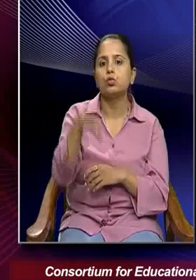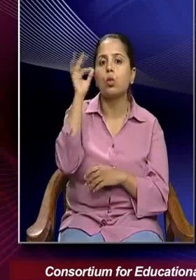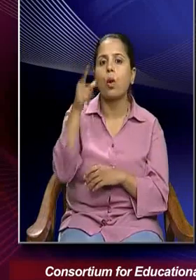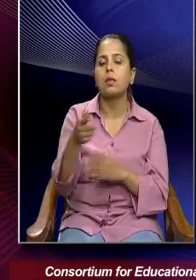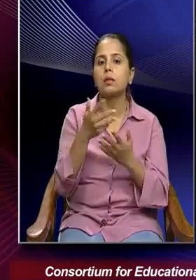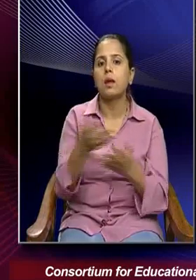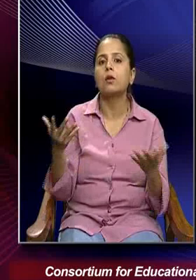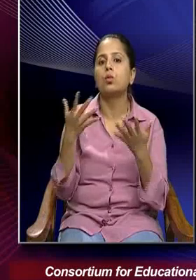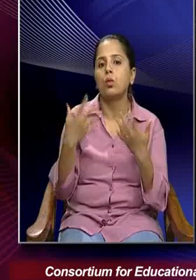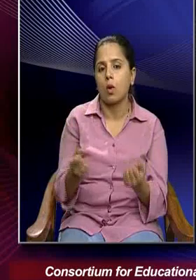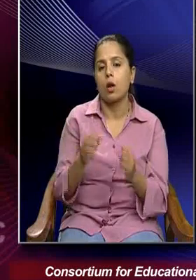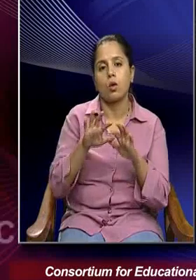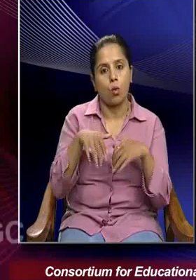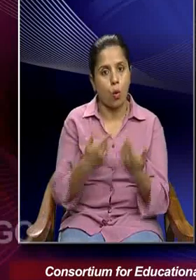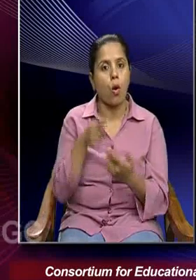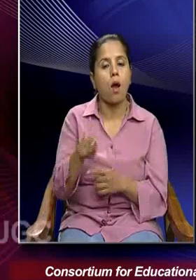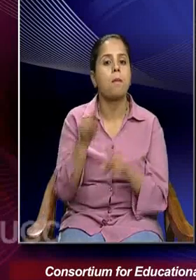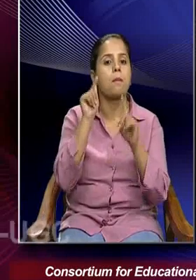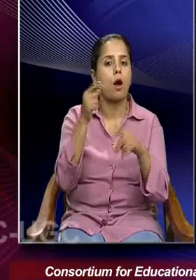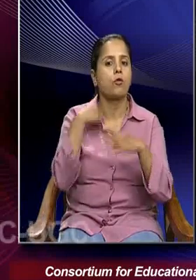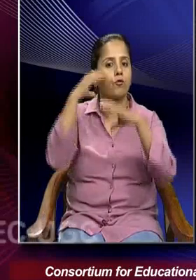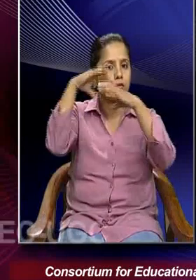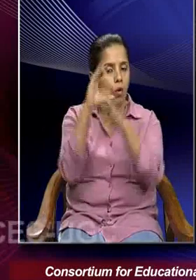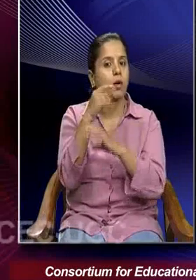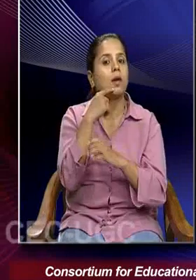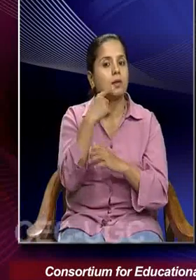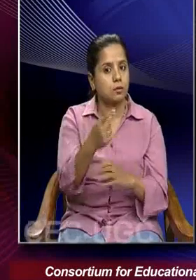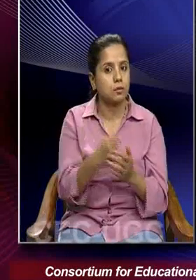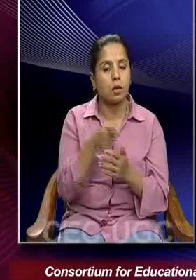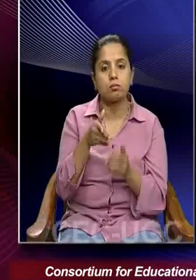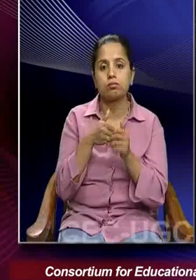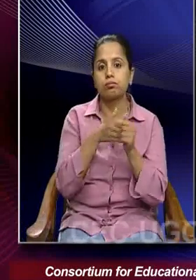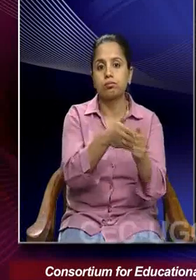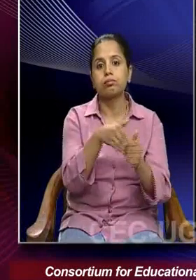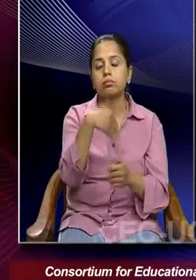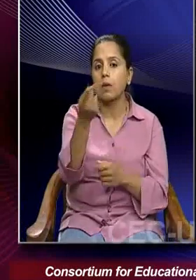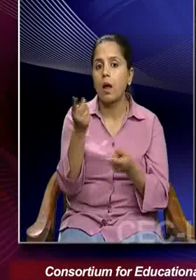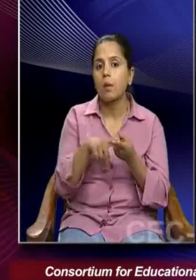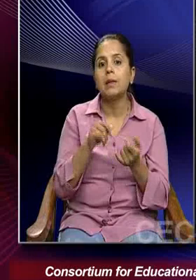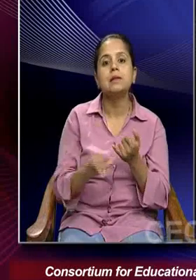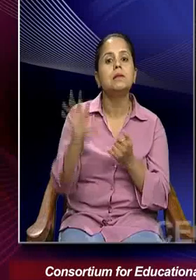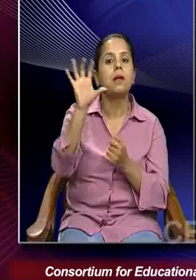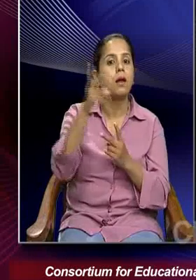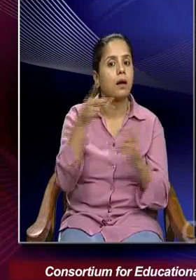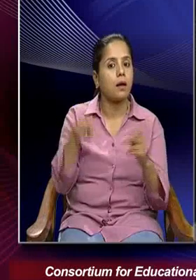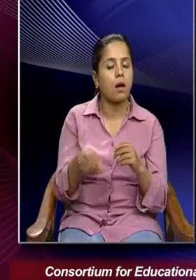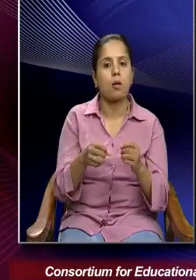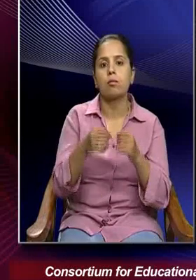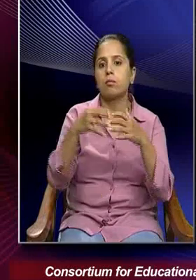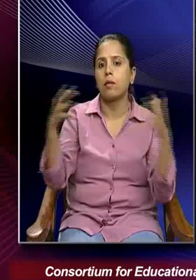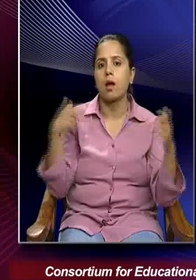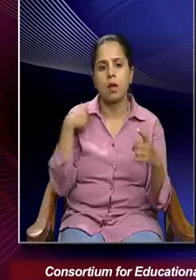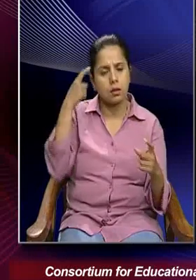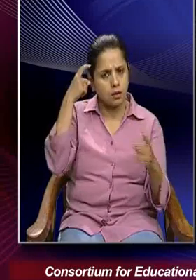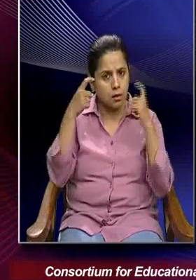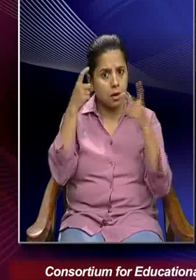object or a point of focus, leading to a state of expanded